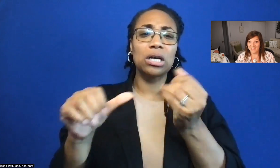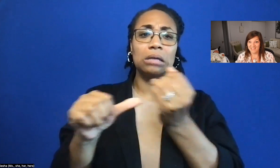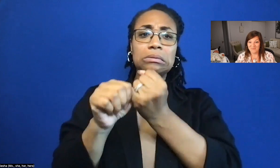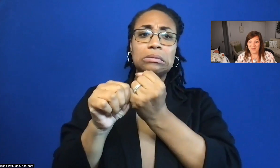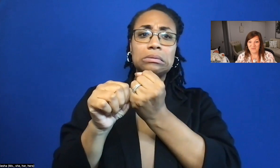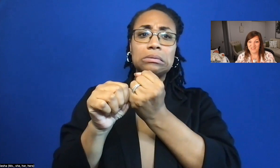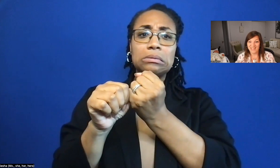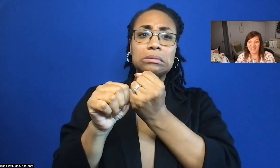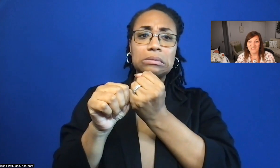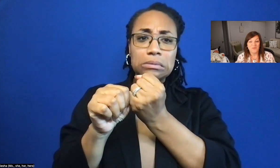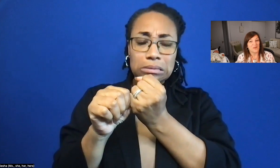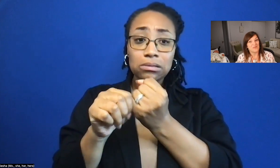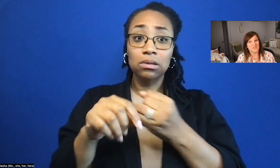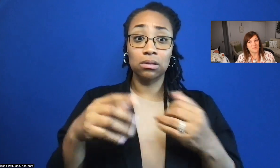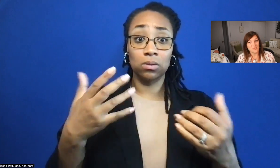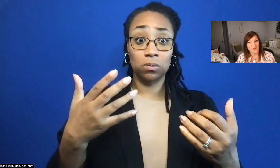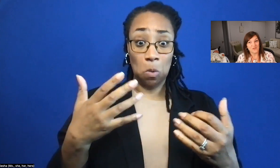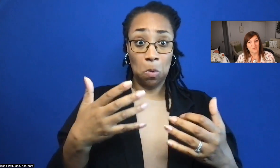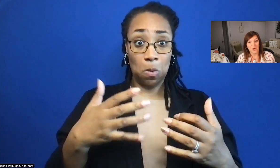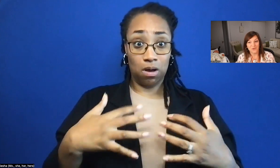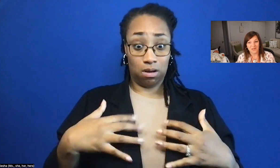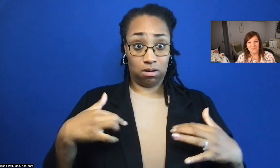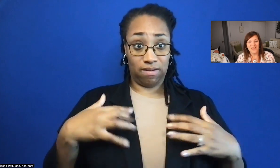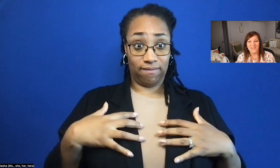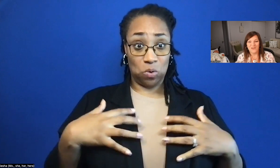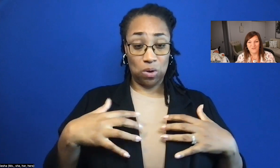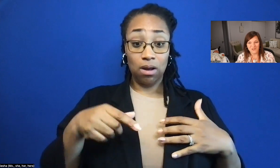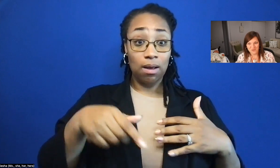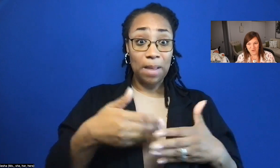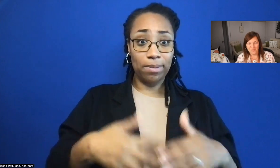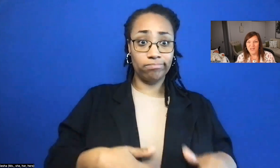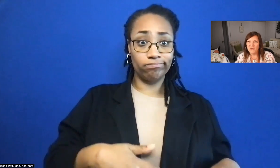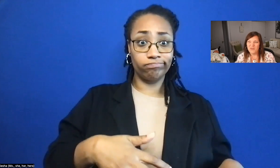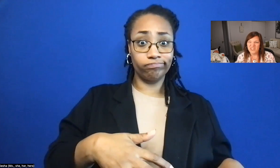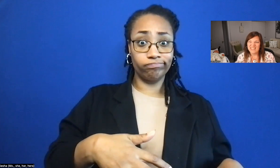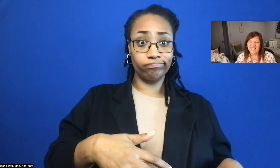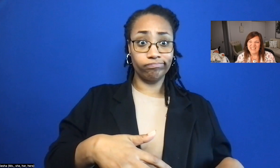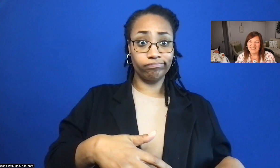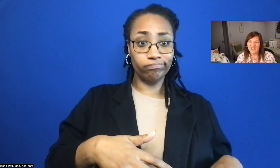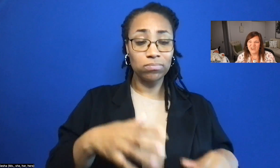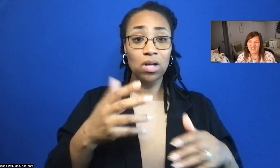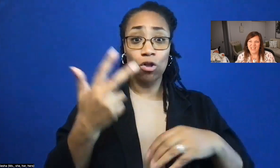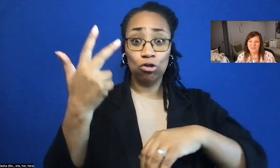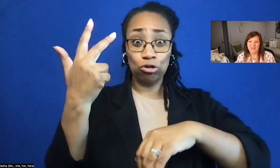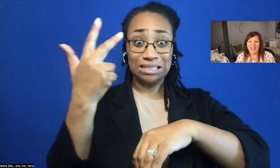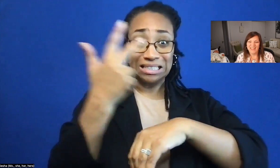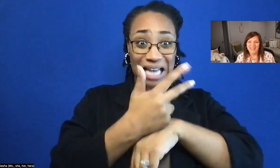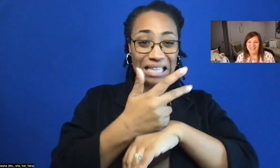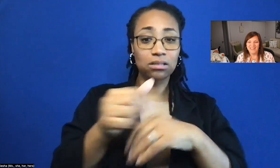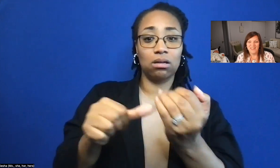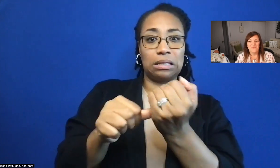It takes about 3 days for babies to poop out their meconium, their first poop, which is thick, tarry, and